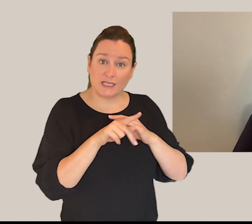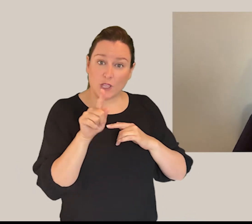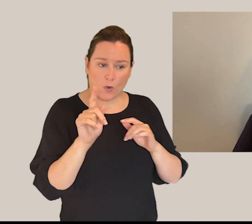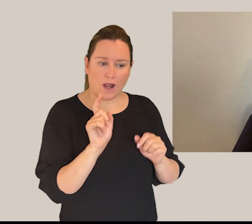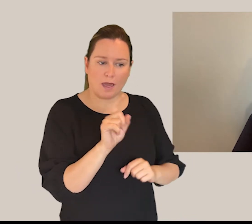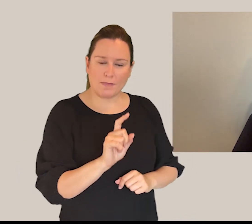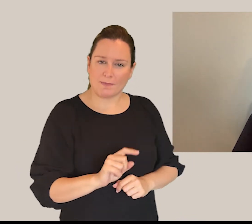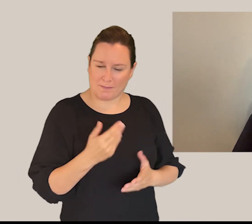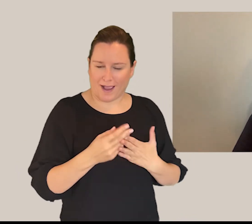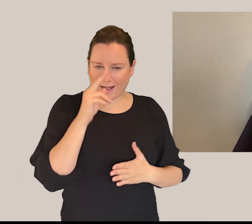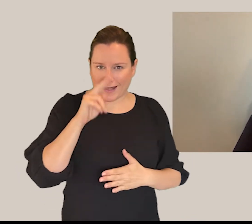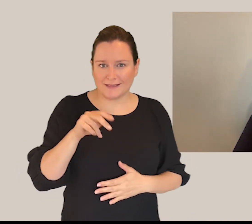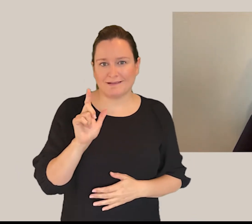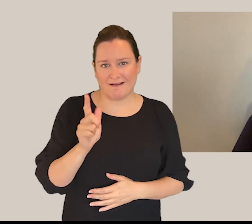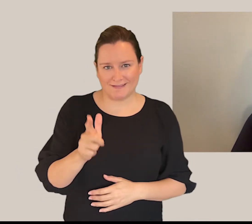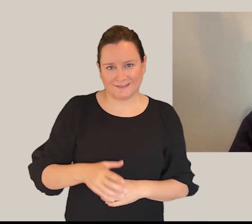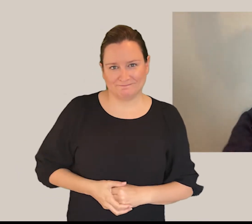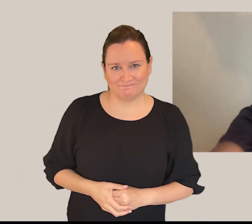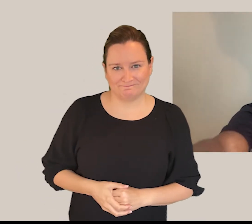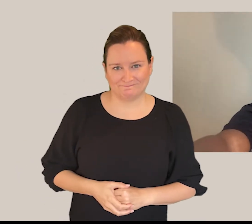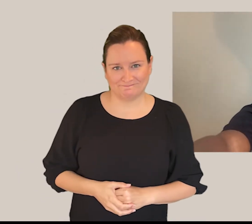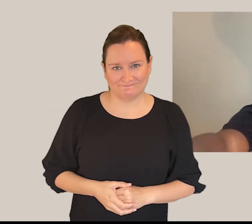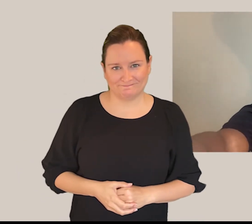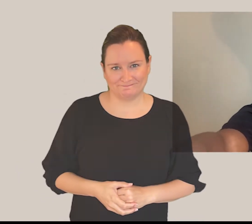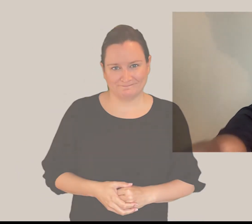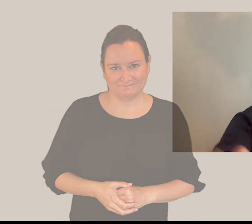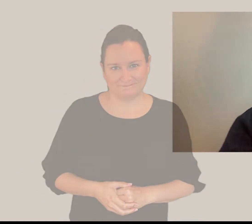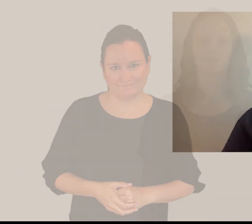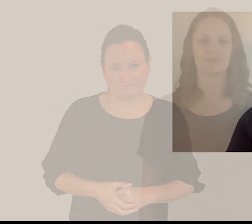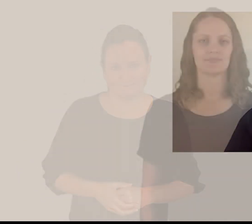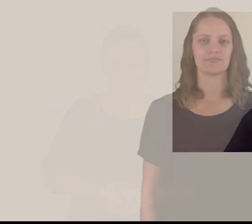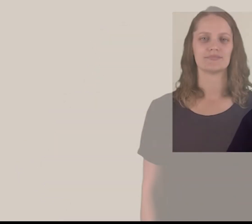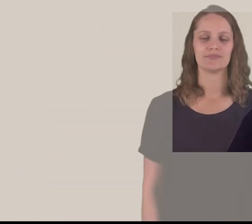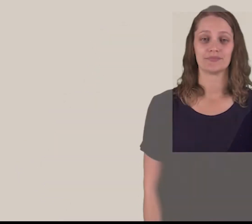will hopefully be linked to this video for ease of access.